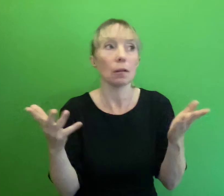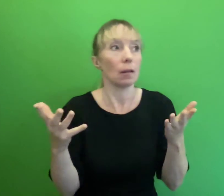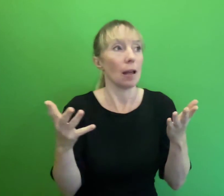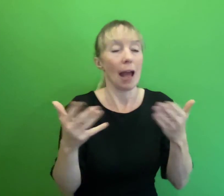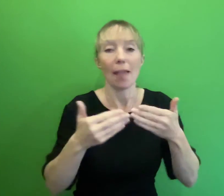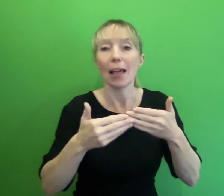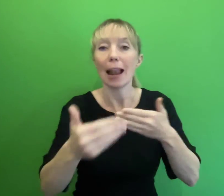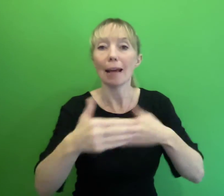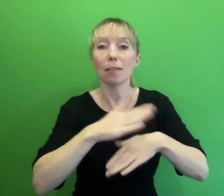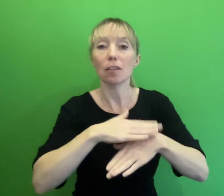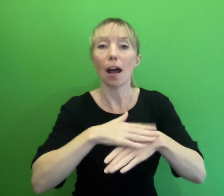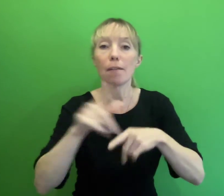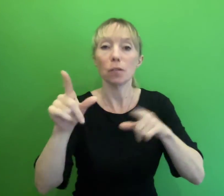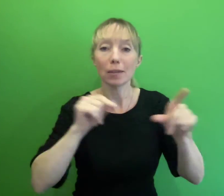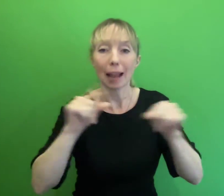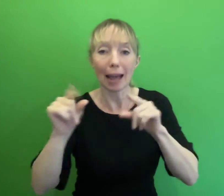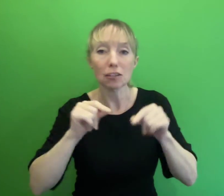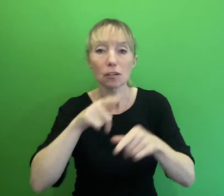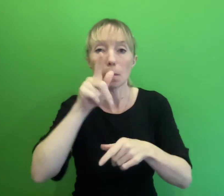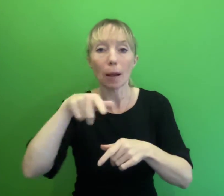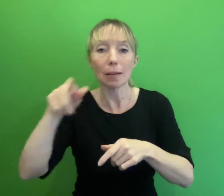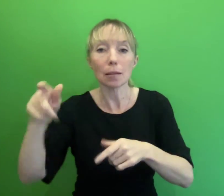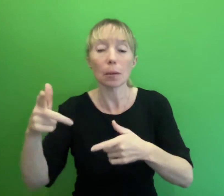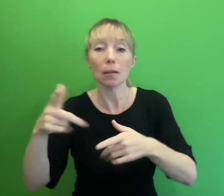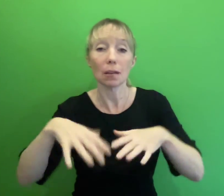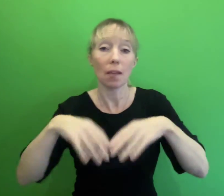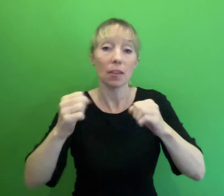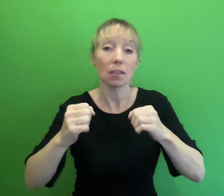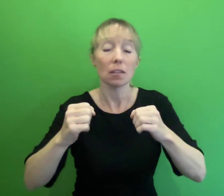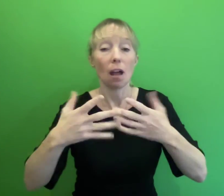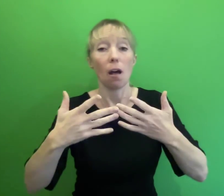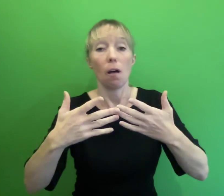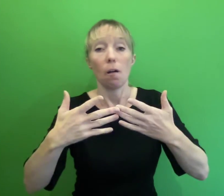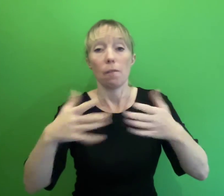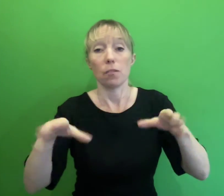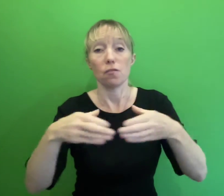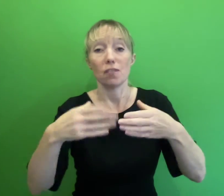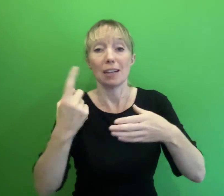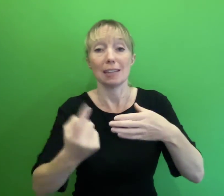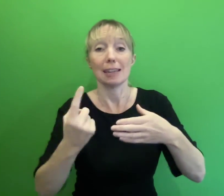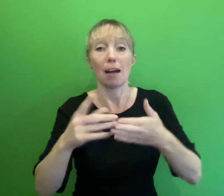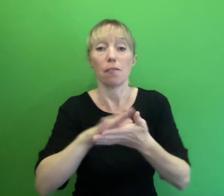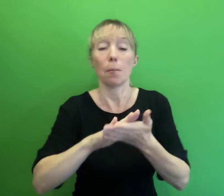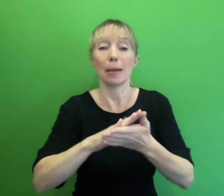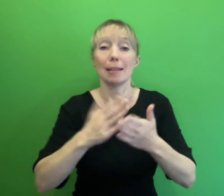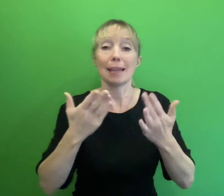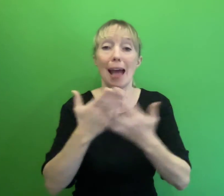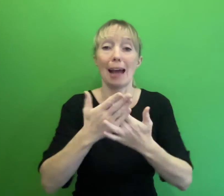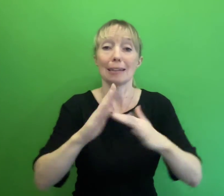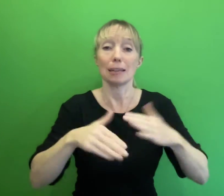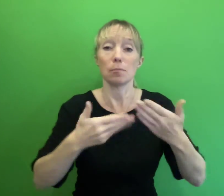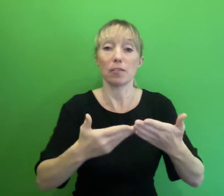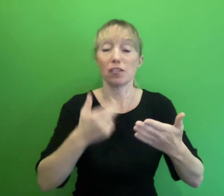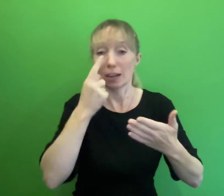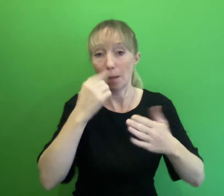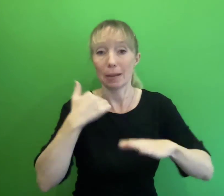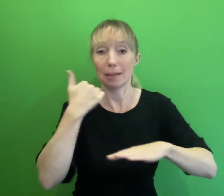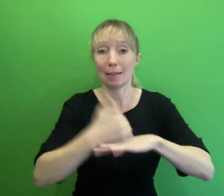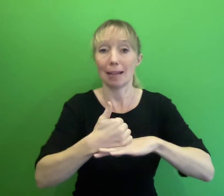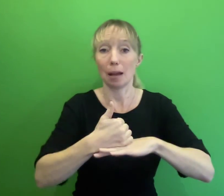participants and the start of the retreat itself. This would have allowed for access provisions to be put in place for the participants, as well